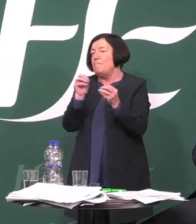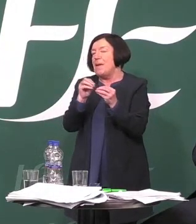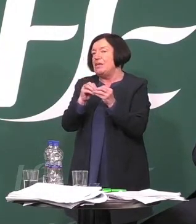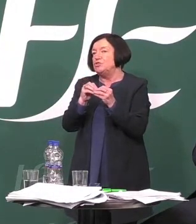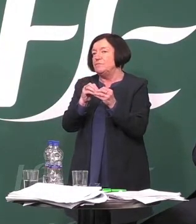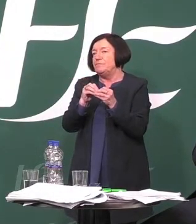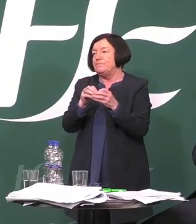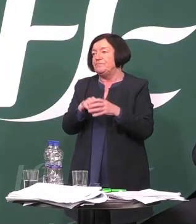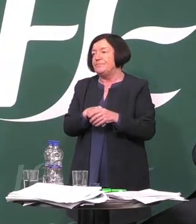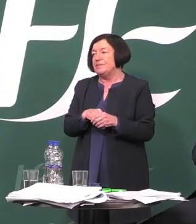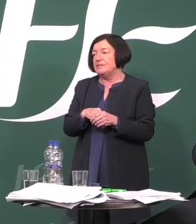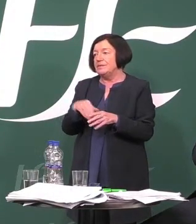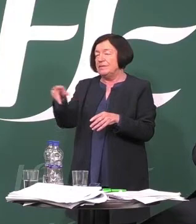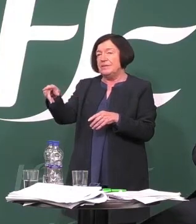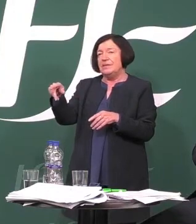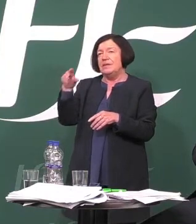place?